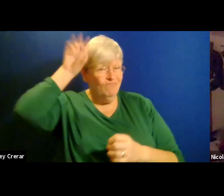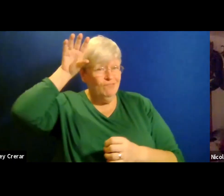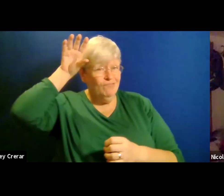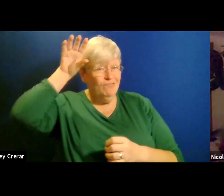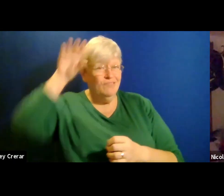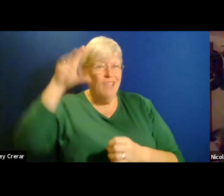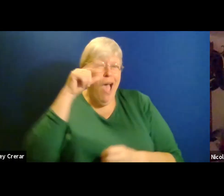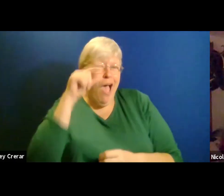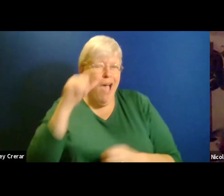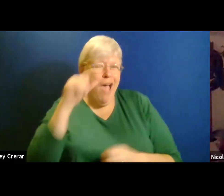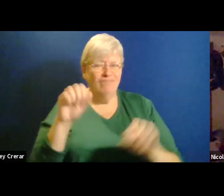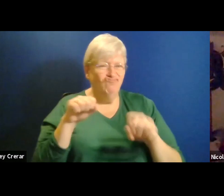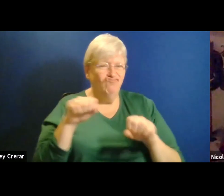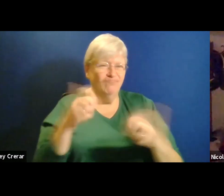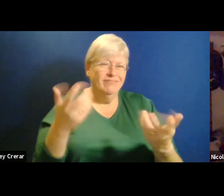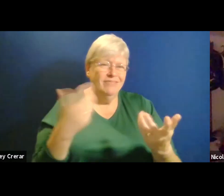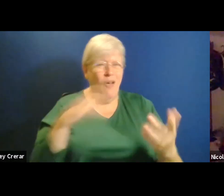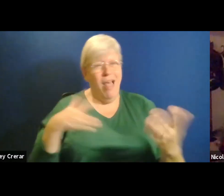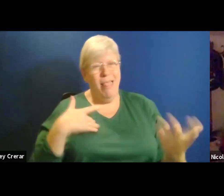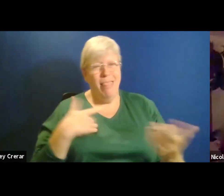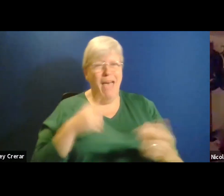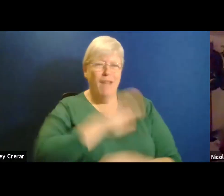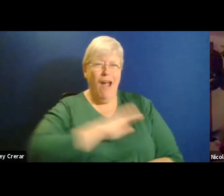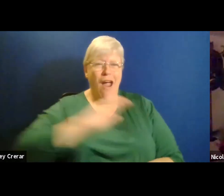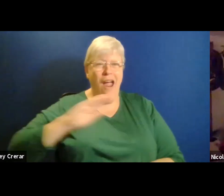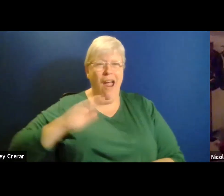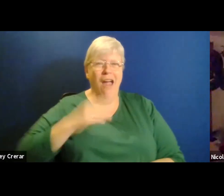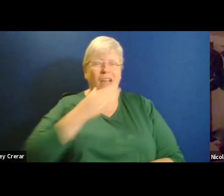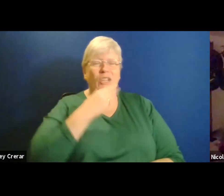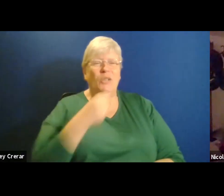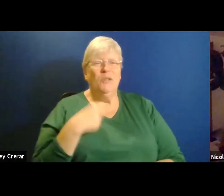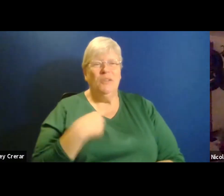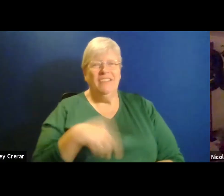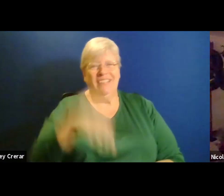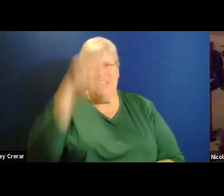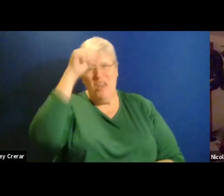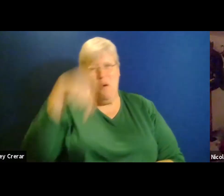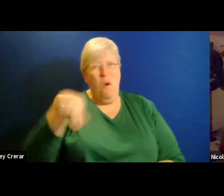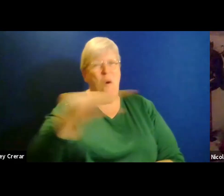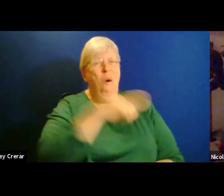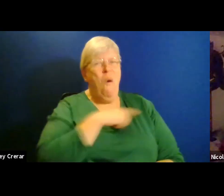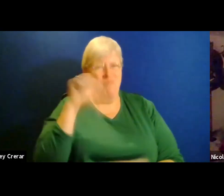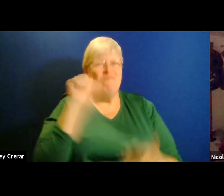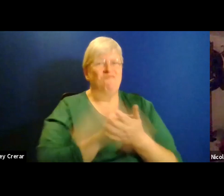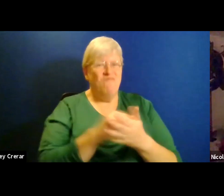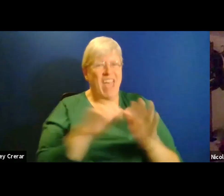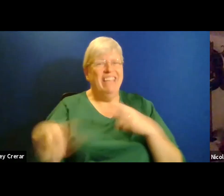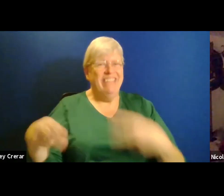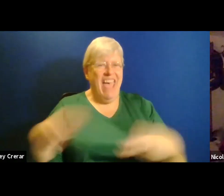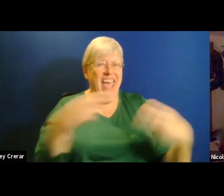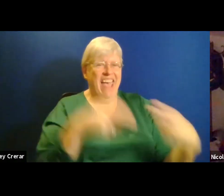and twerking with the lifeguard loons. Vacant, ah, the lithe moves. Fit rare.